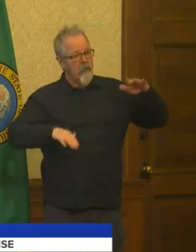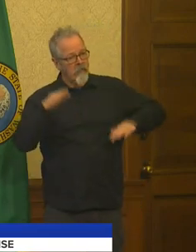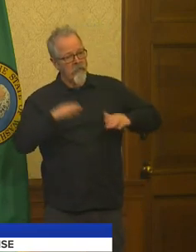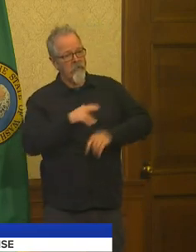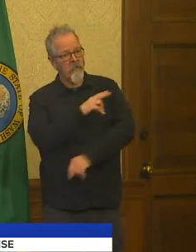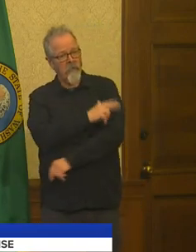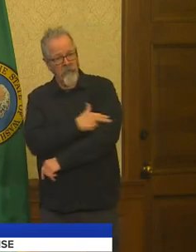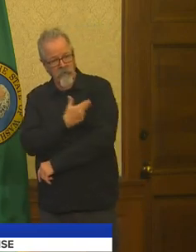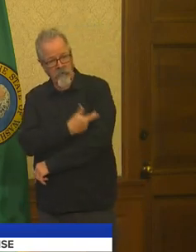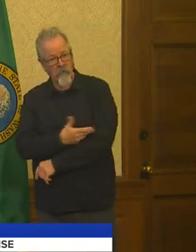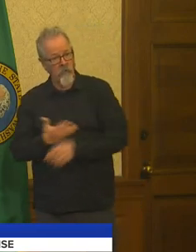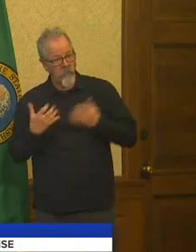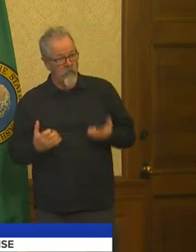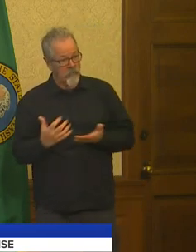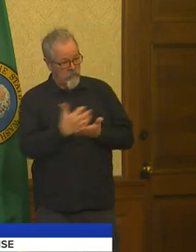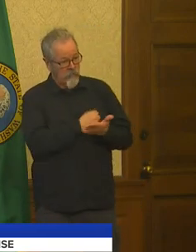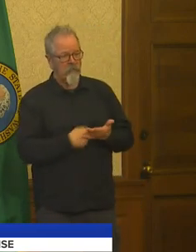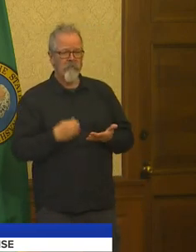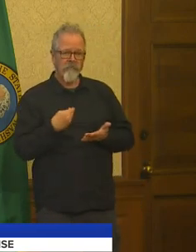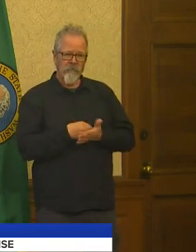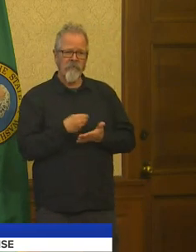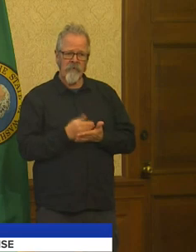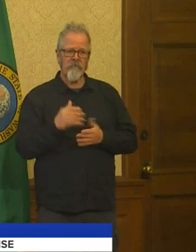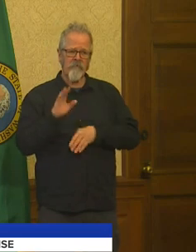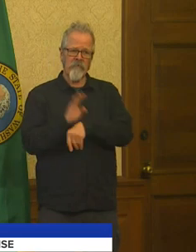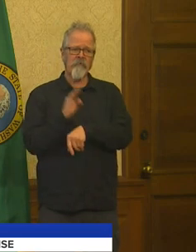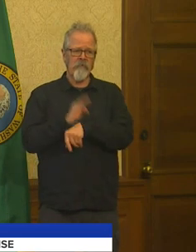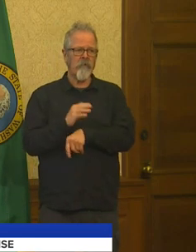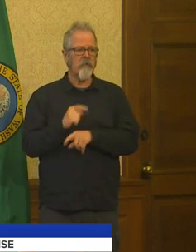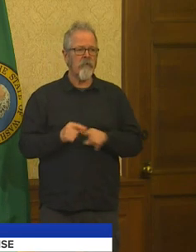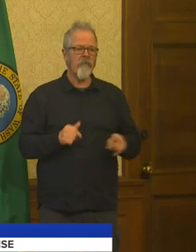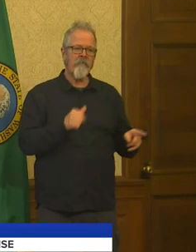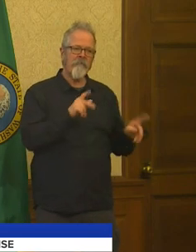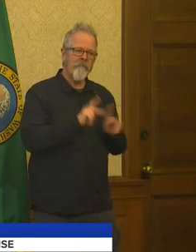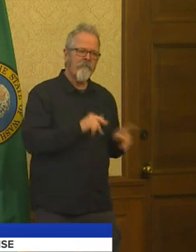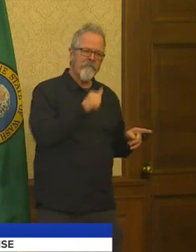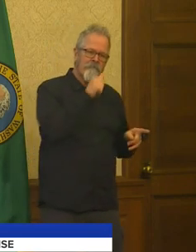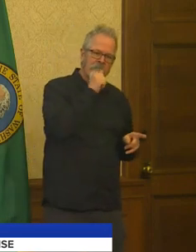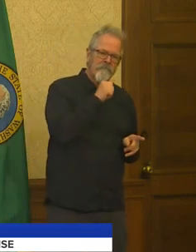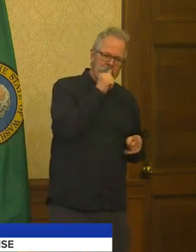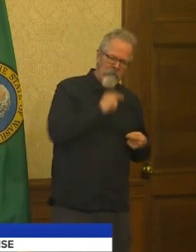joints fixed. Next question comes from Jeremy with the Everett Herald.